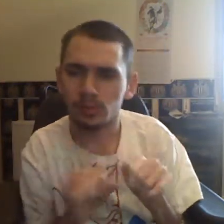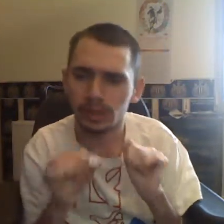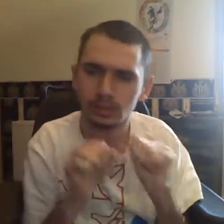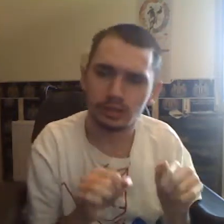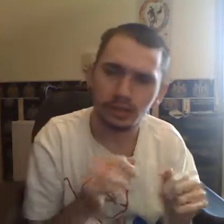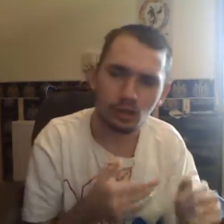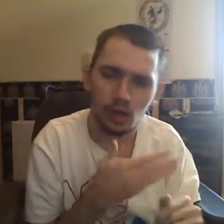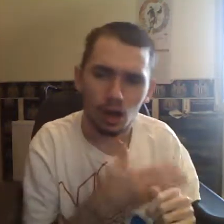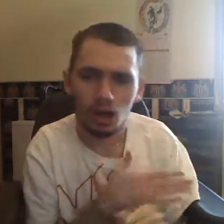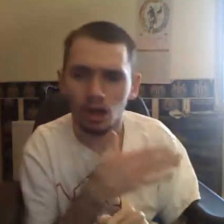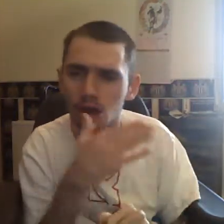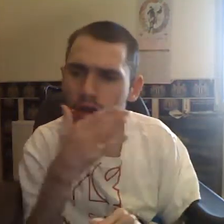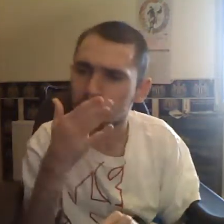what's waiting on the other